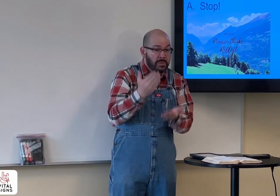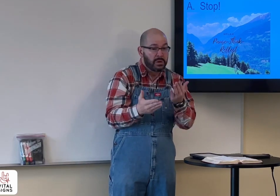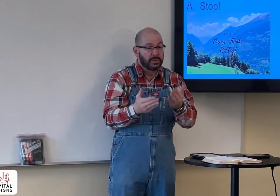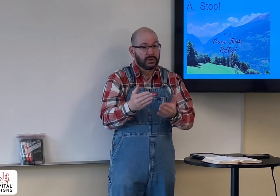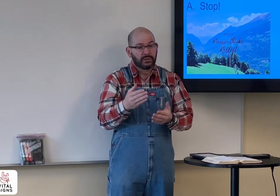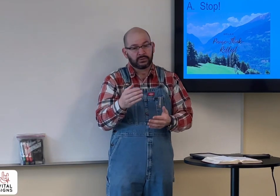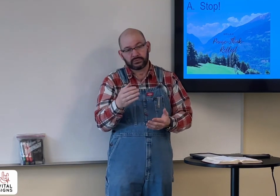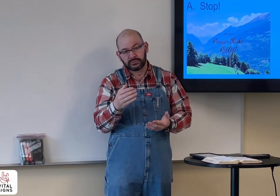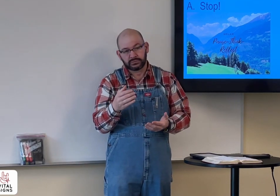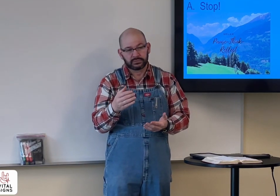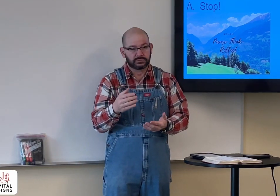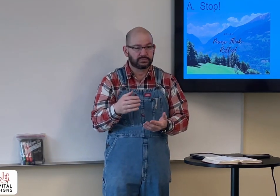Maybe